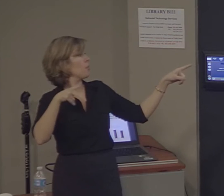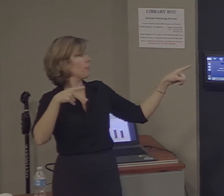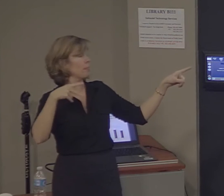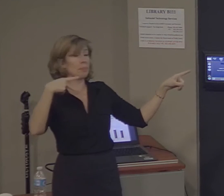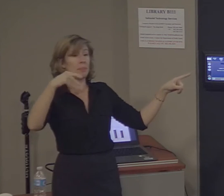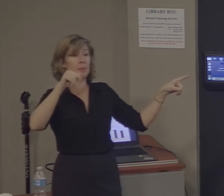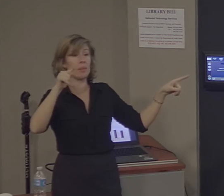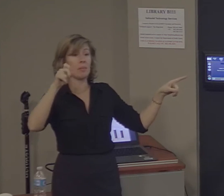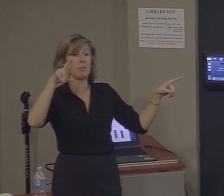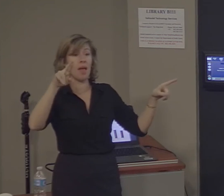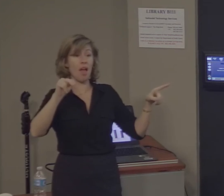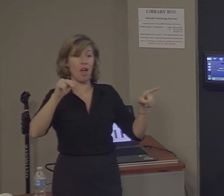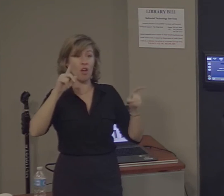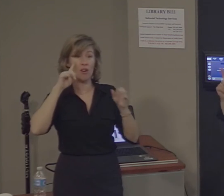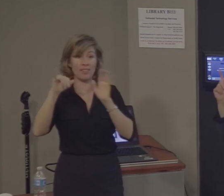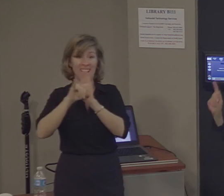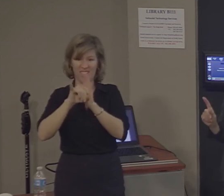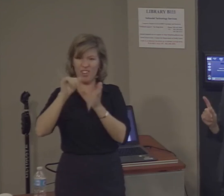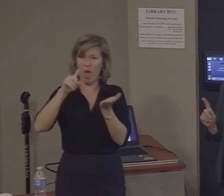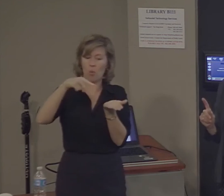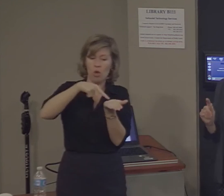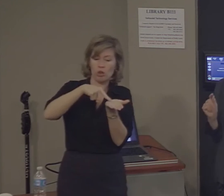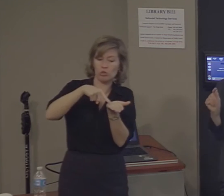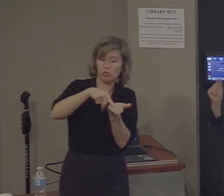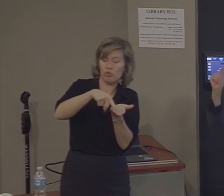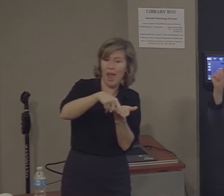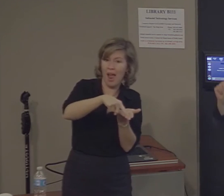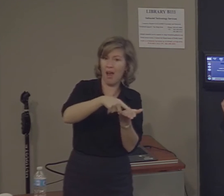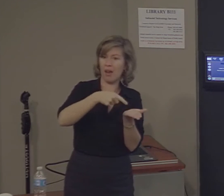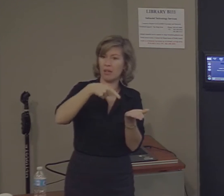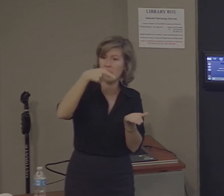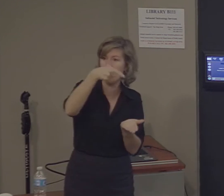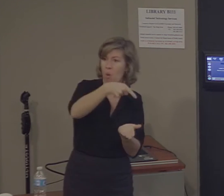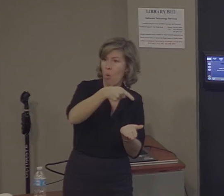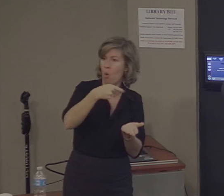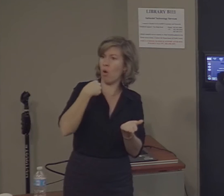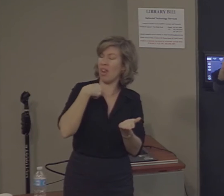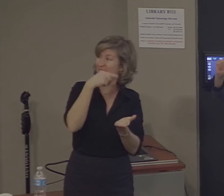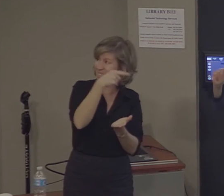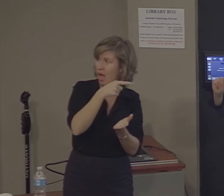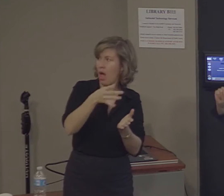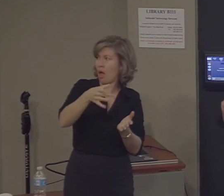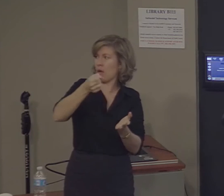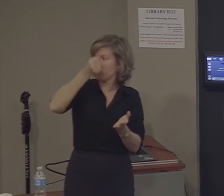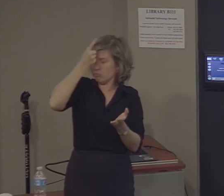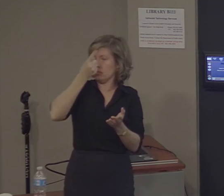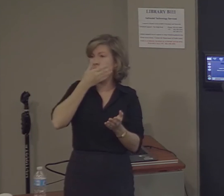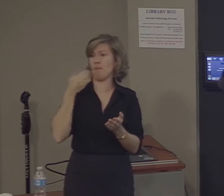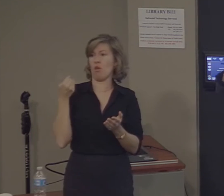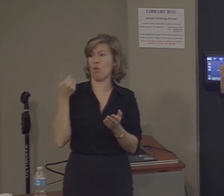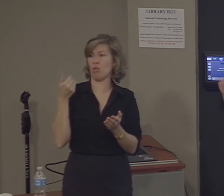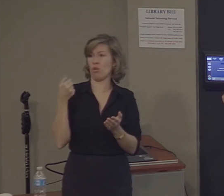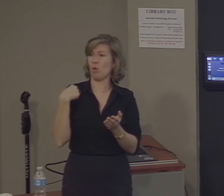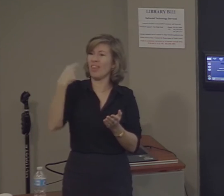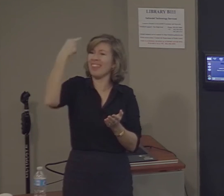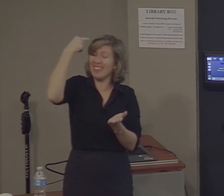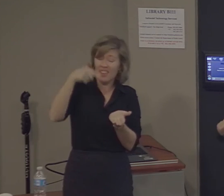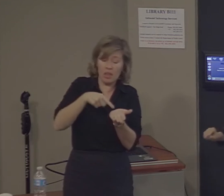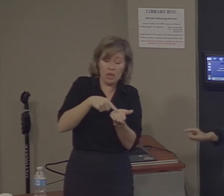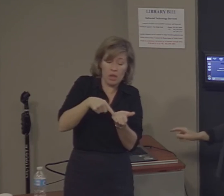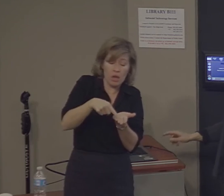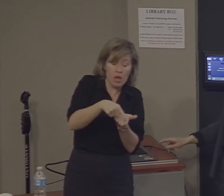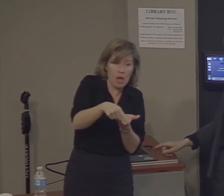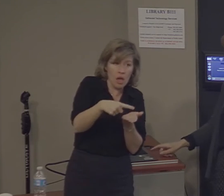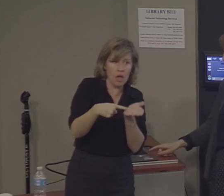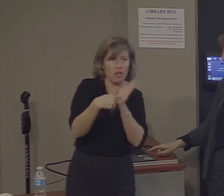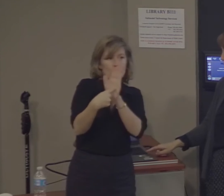the pointing and tracing. And we thought that was because they need to get the concept of elevation, of the line as joining